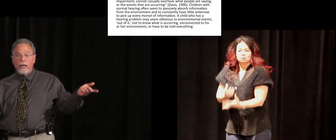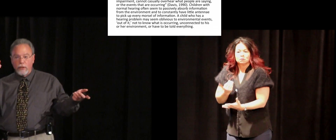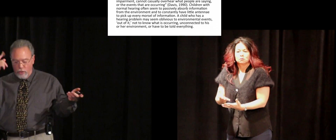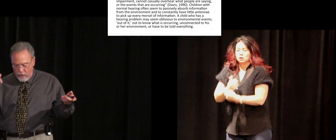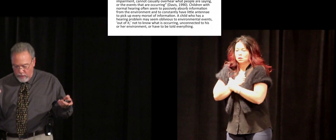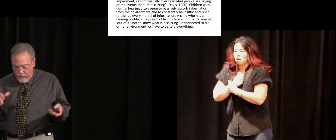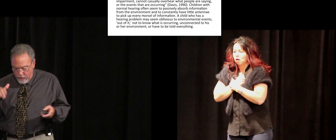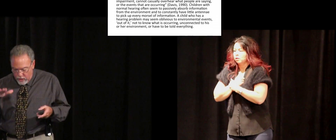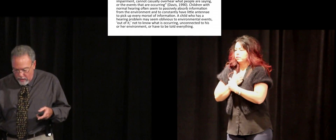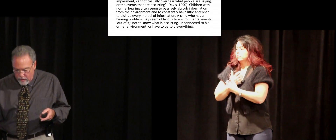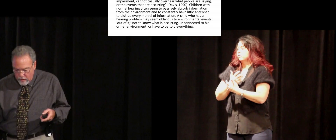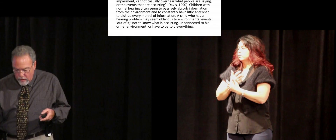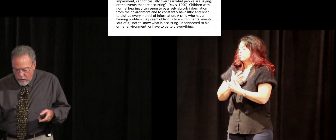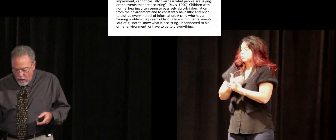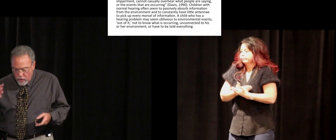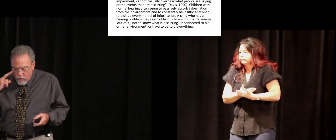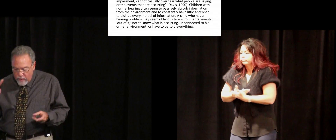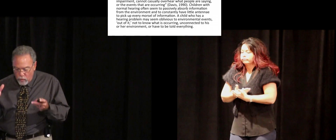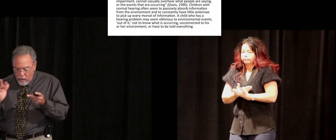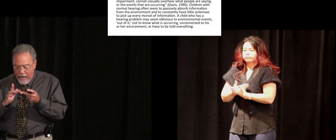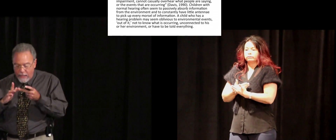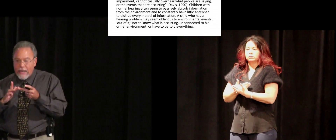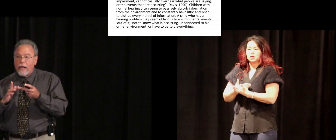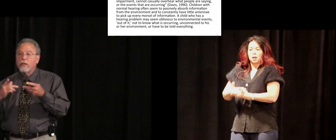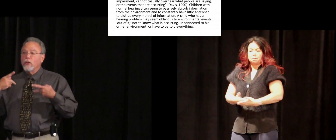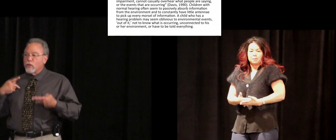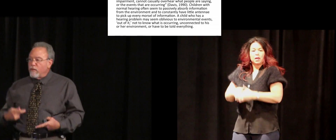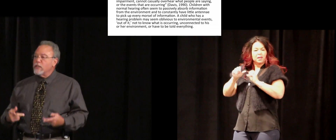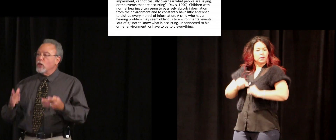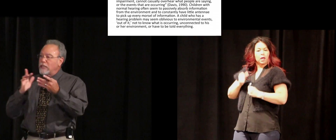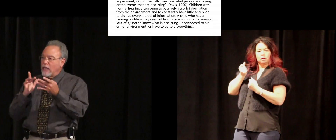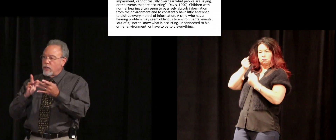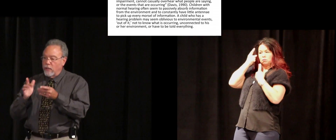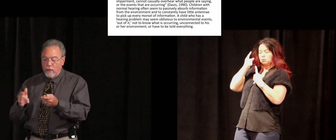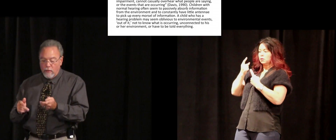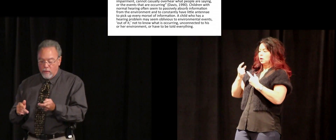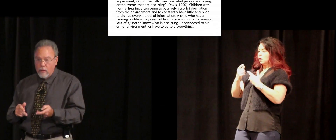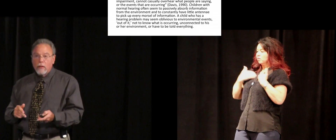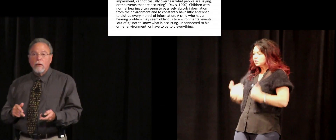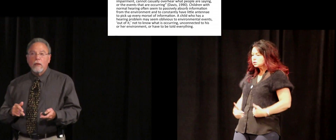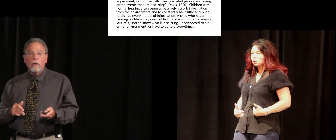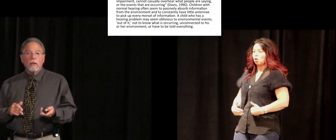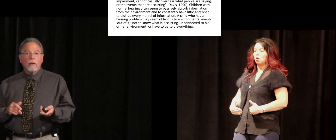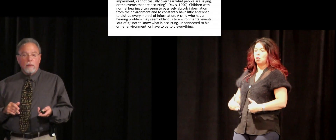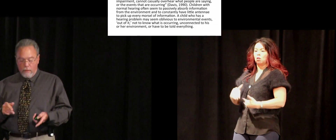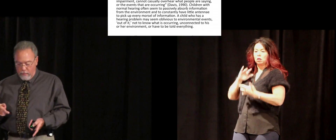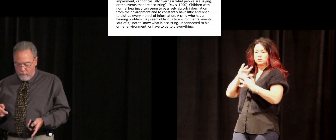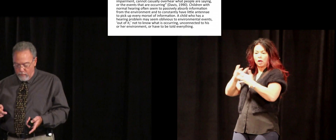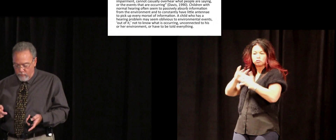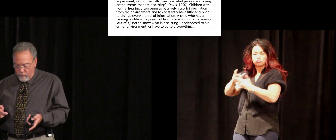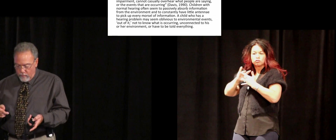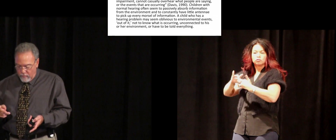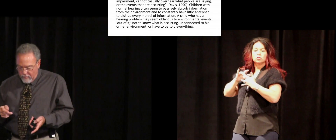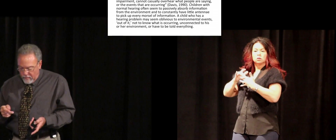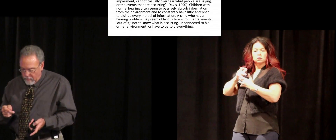religious experience? I mean, the range of responses to having a deaf, hard of hearing child is